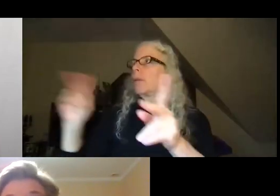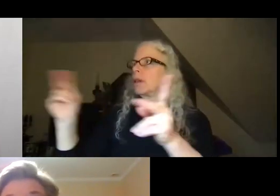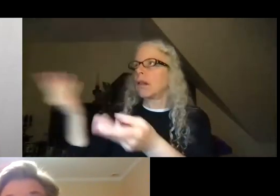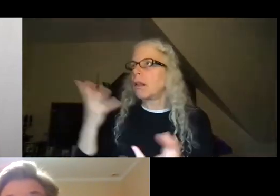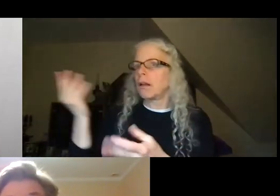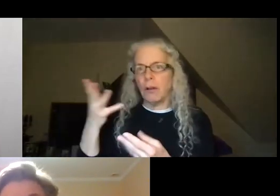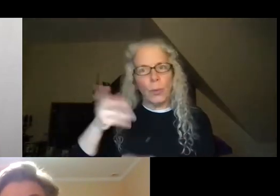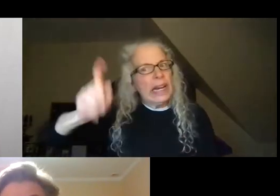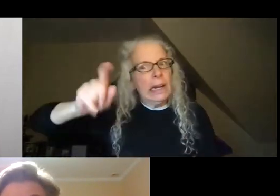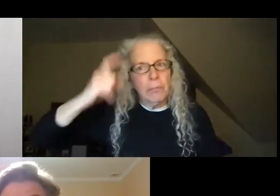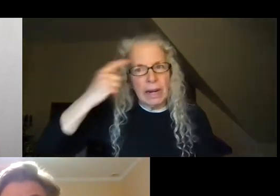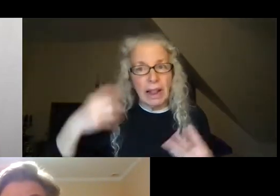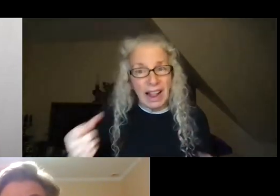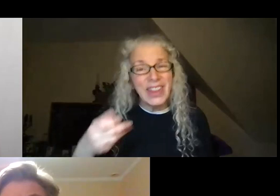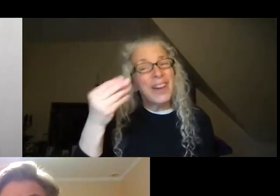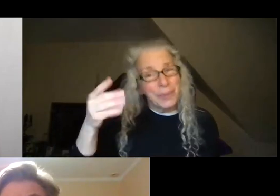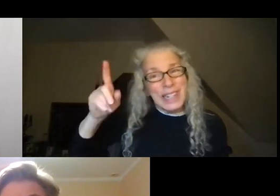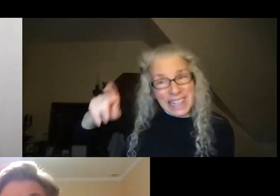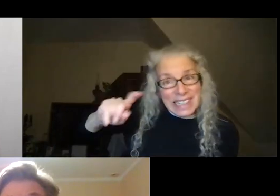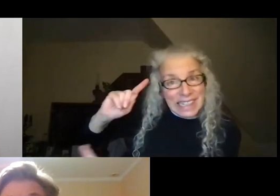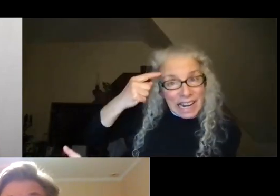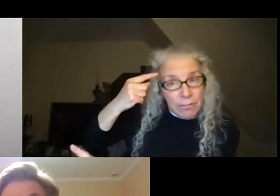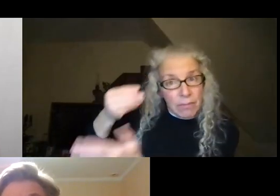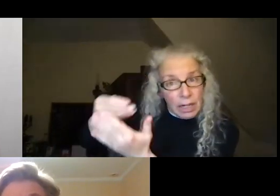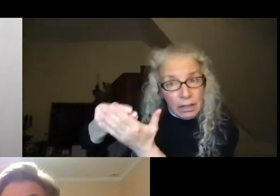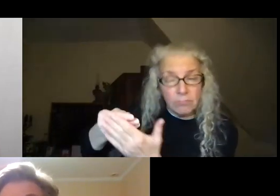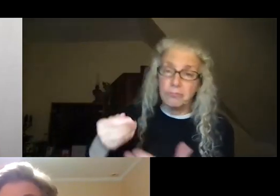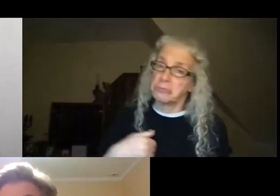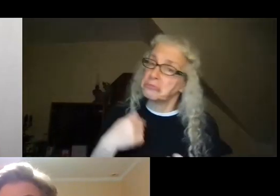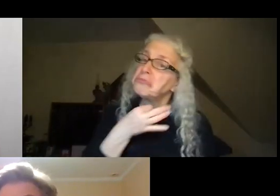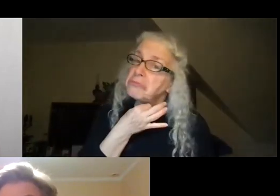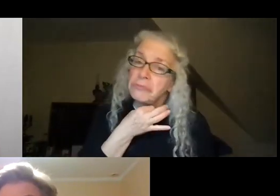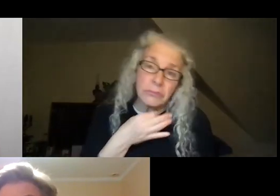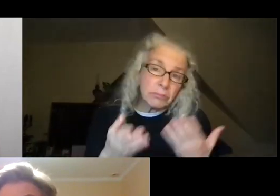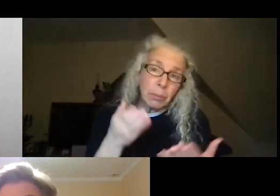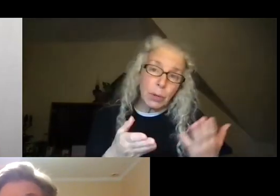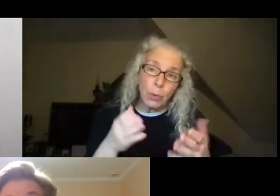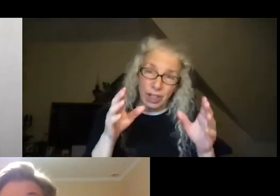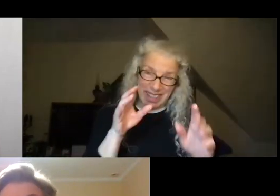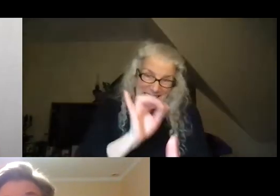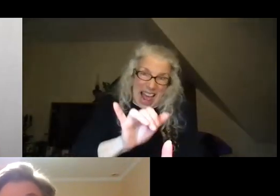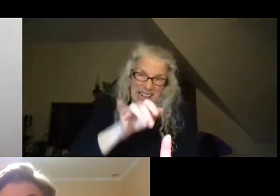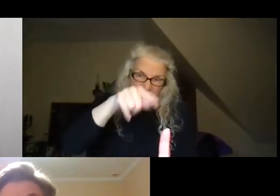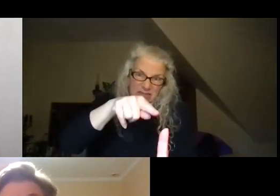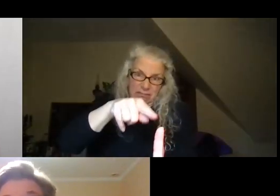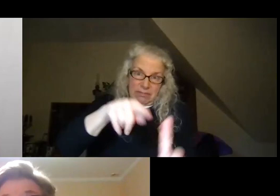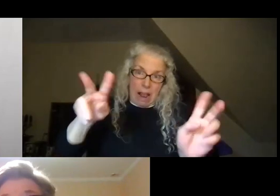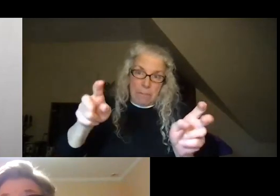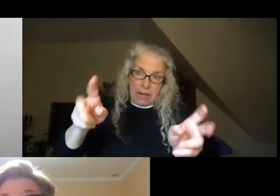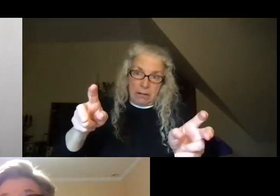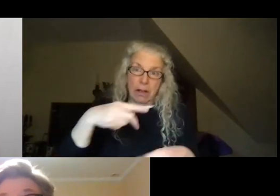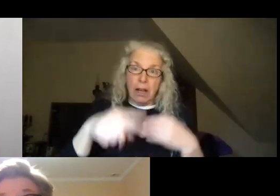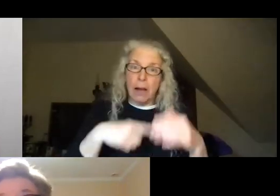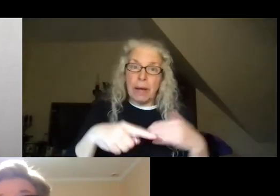we need state money. So I wonder about perhaps identifying that as a need and seeing if the community wants